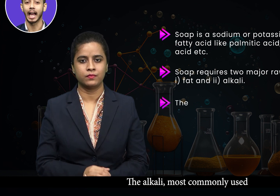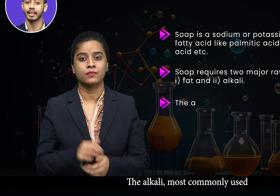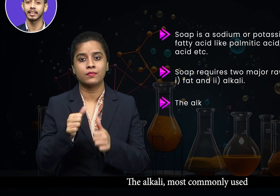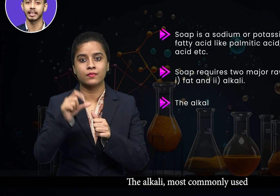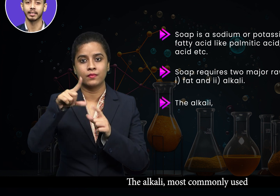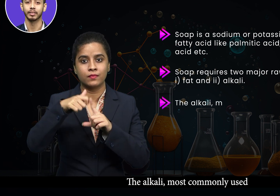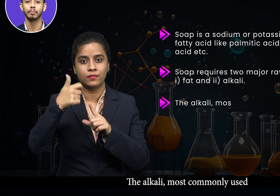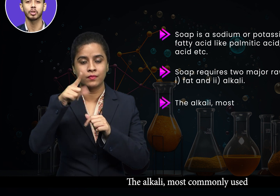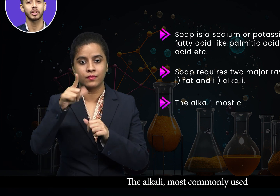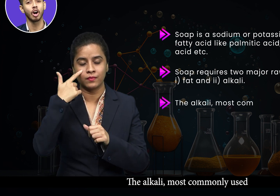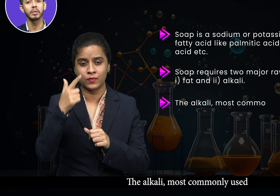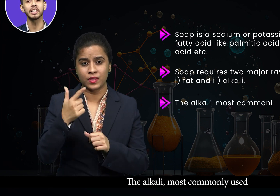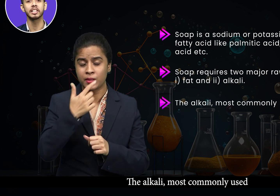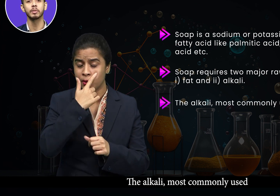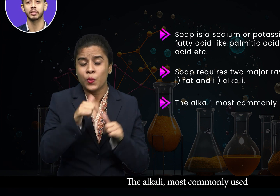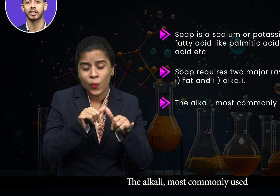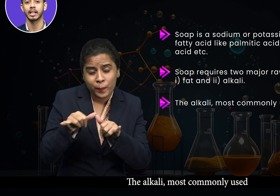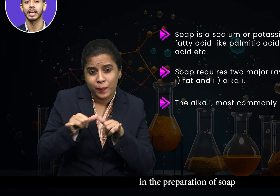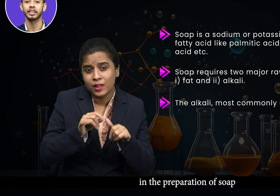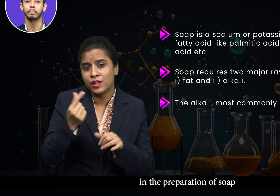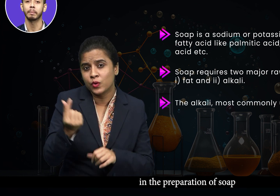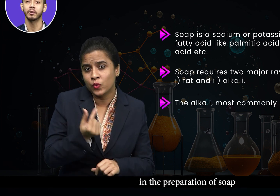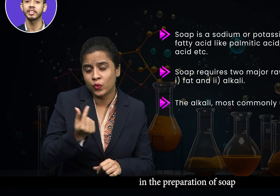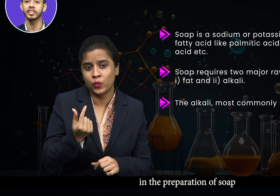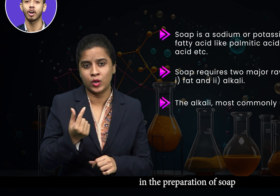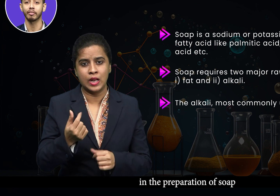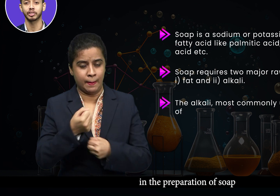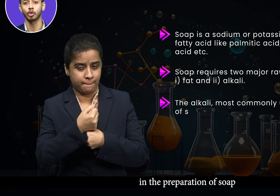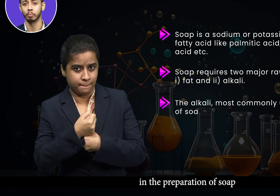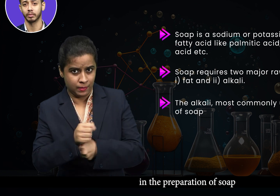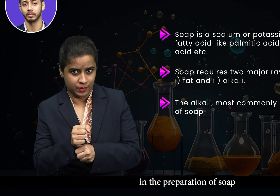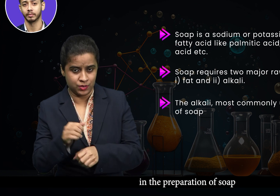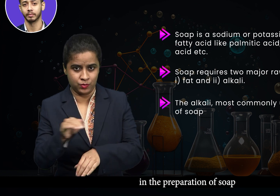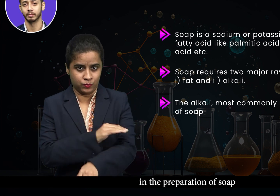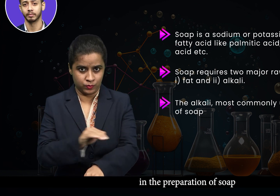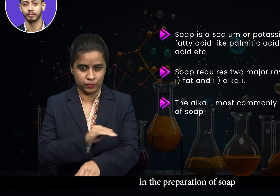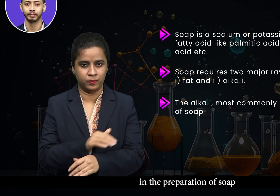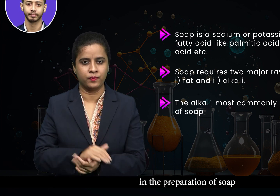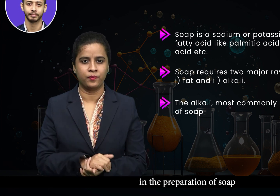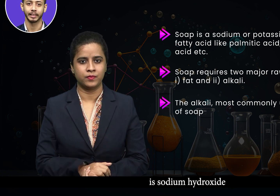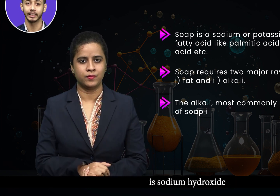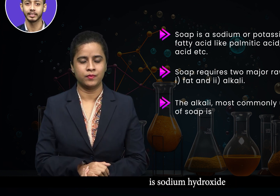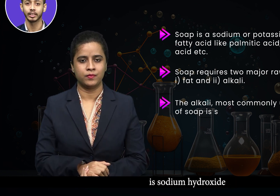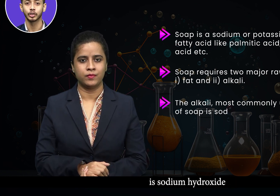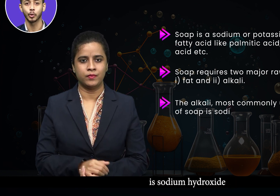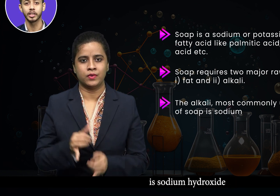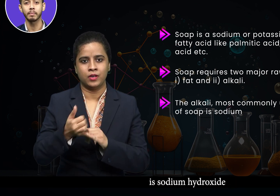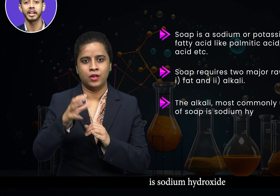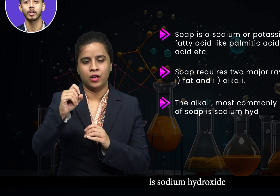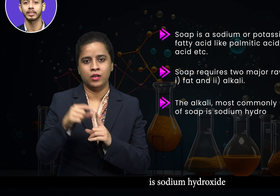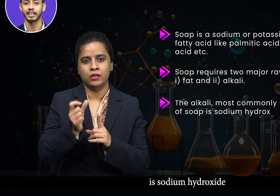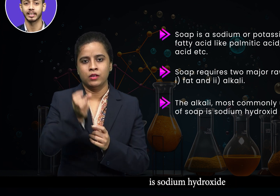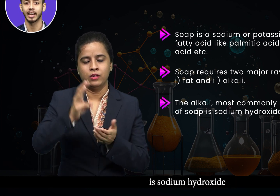The alkali most commonly used in the preparation of soap is